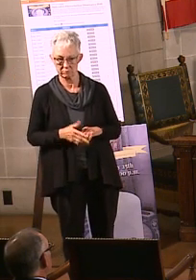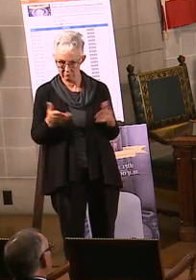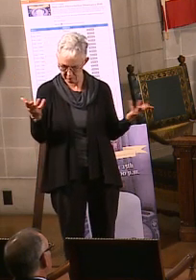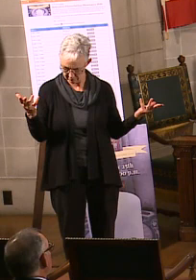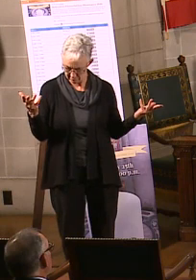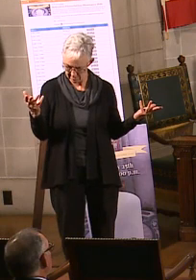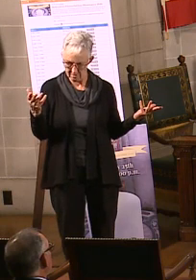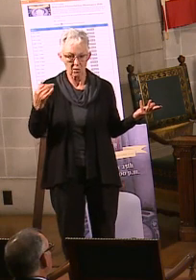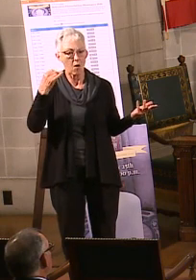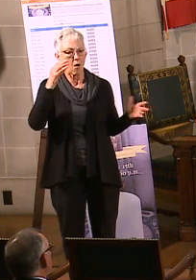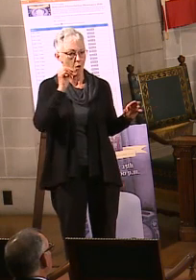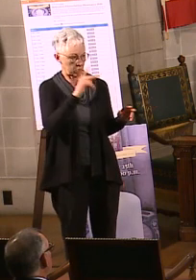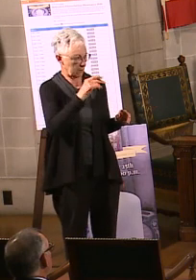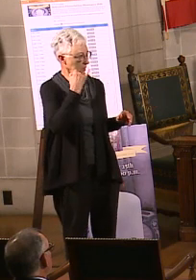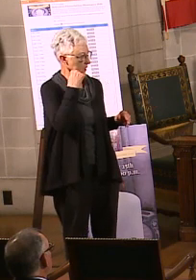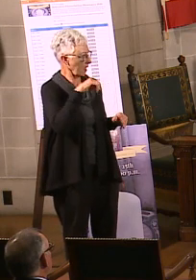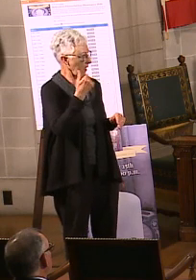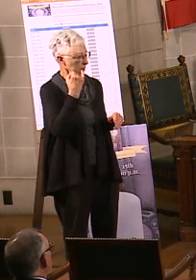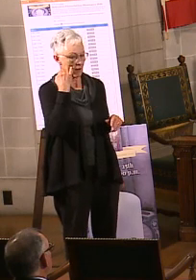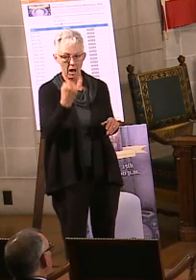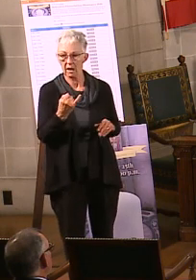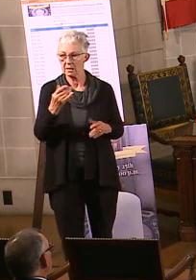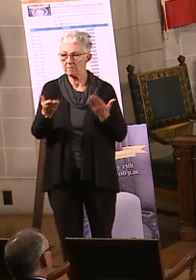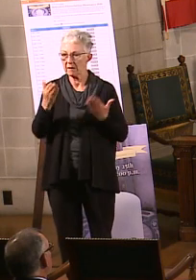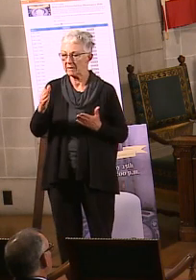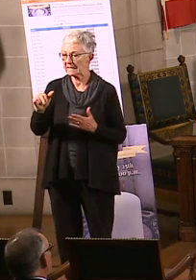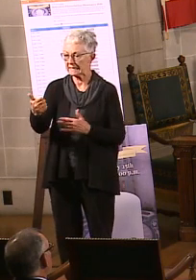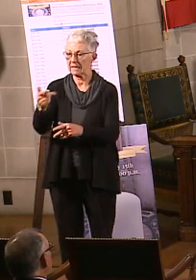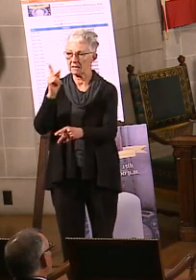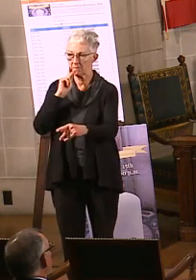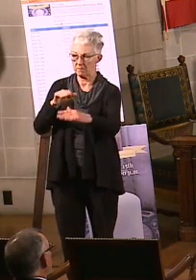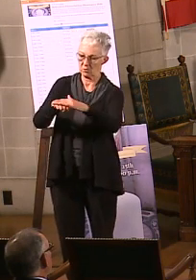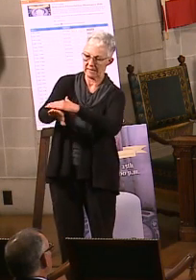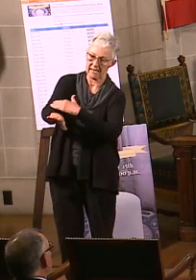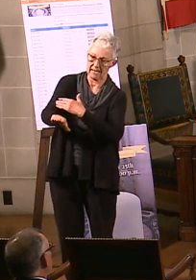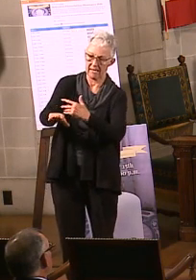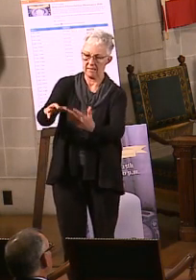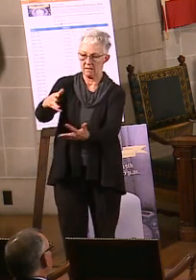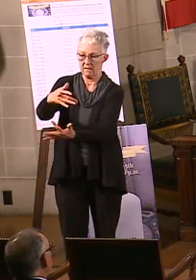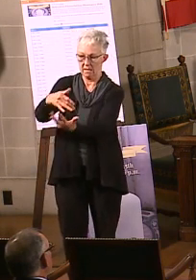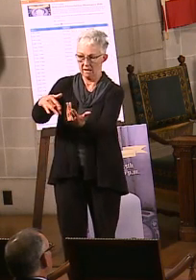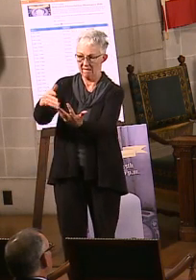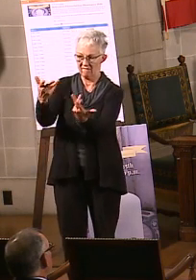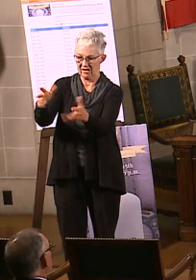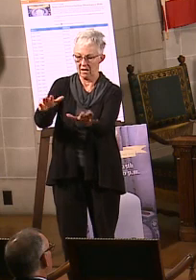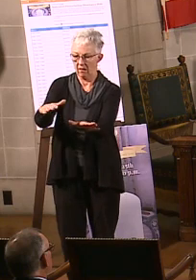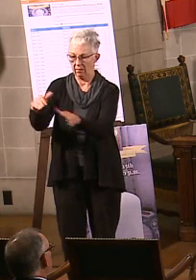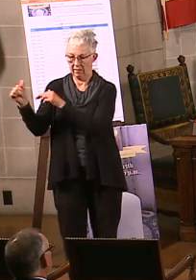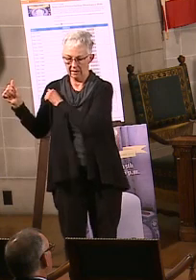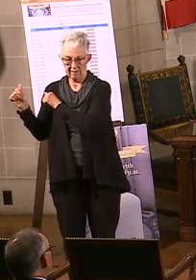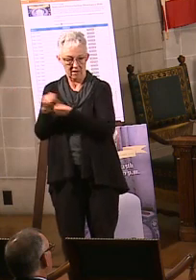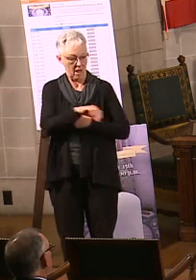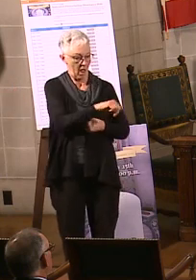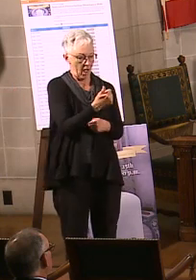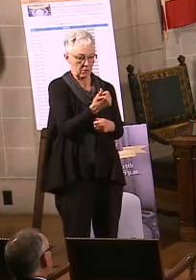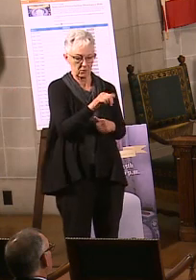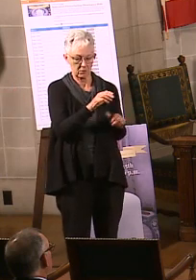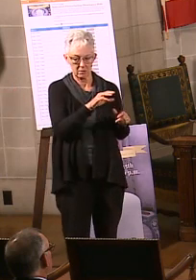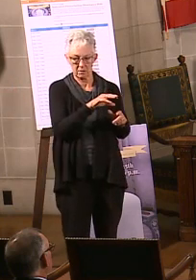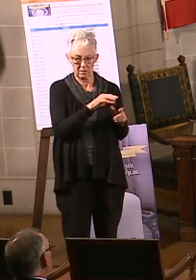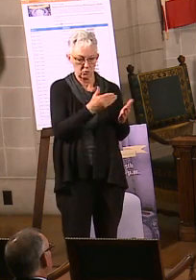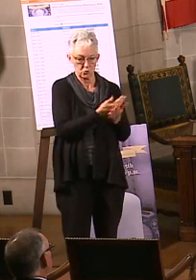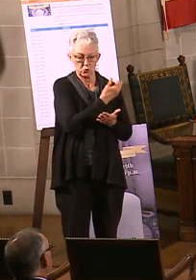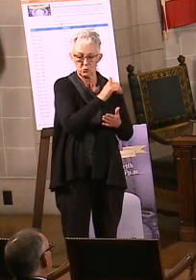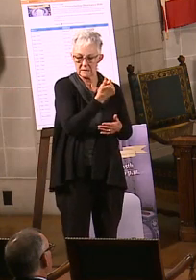more than 10 people that are there at any one time? So again, if you've got a private venue and you're rotating people in and out, I